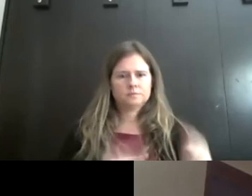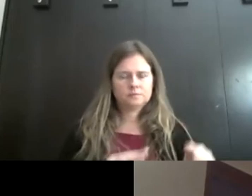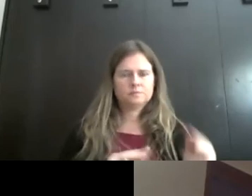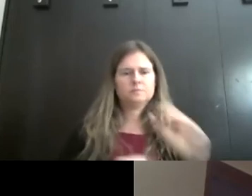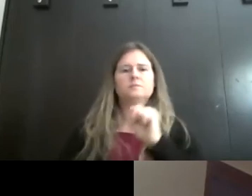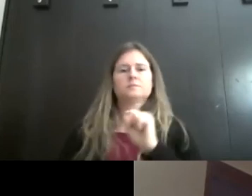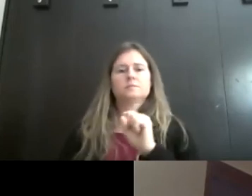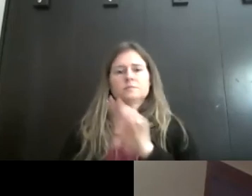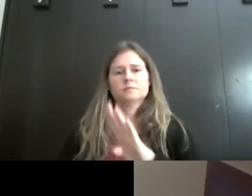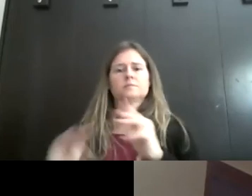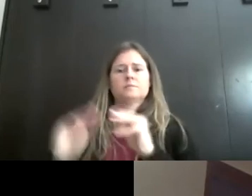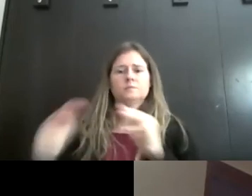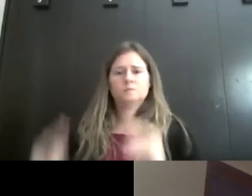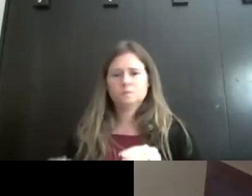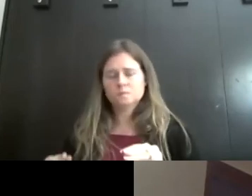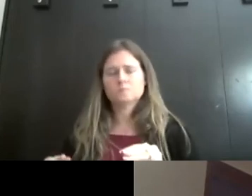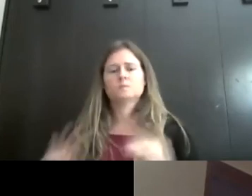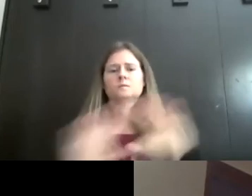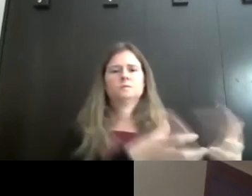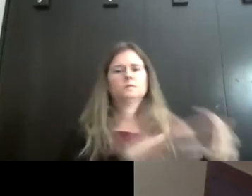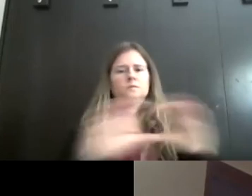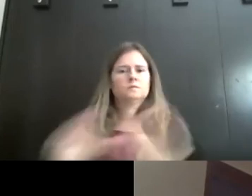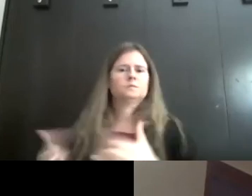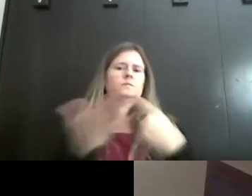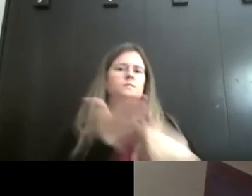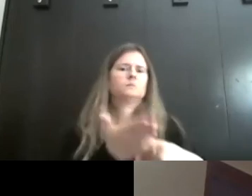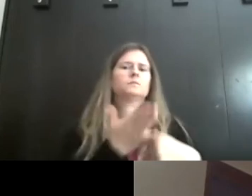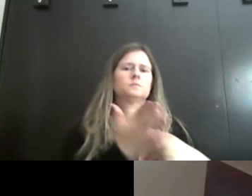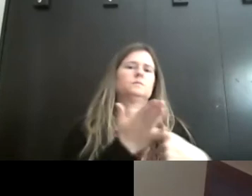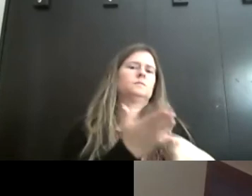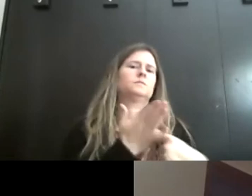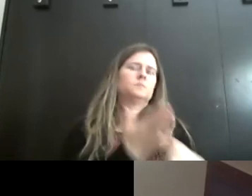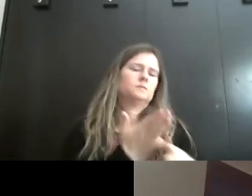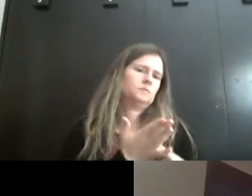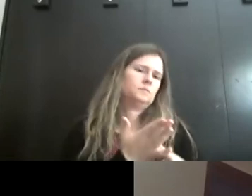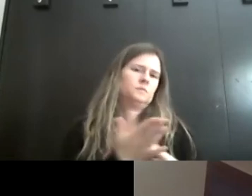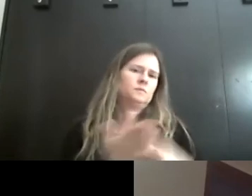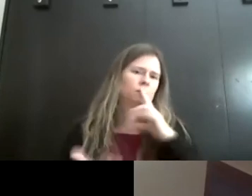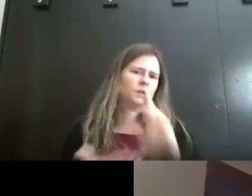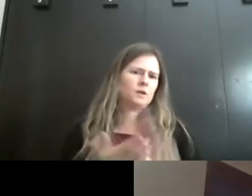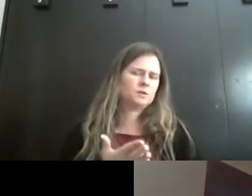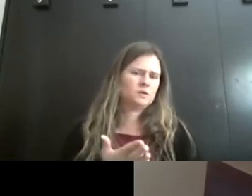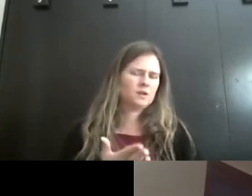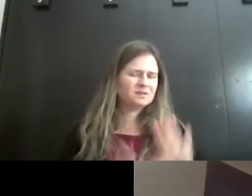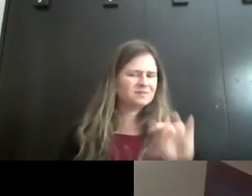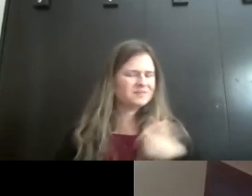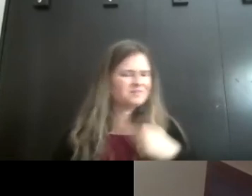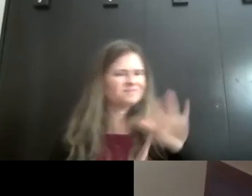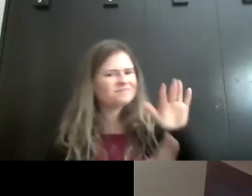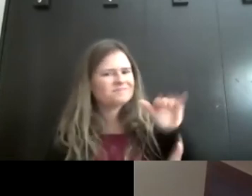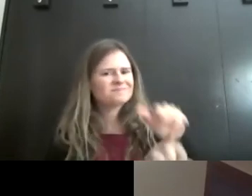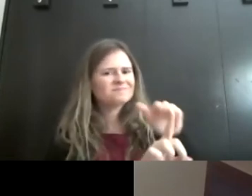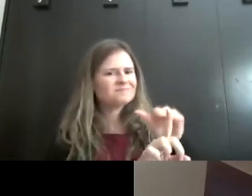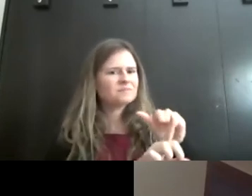Museum of Natural History people as they were negotiating the new contract. And I pointed out to them that everything